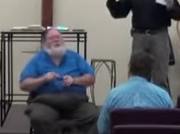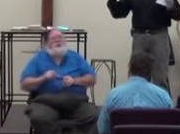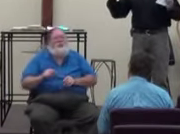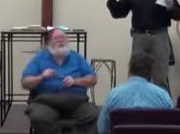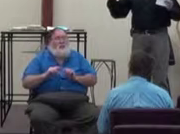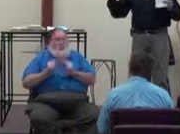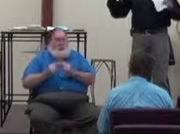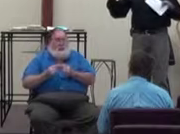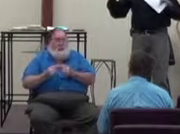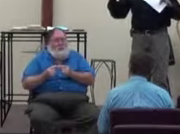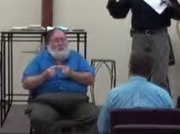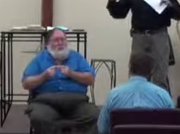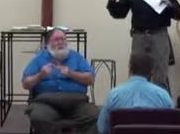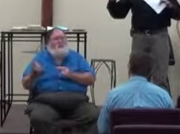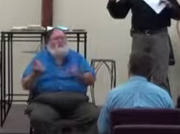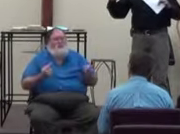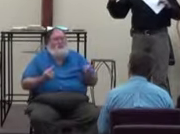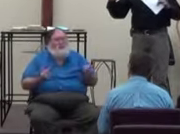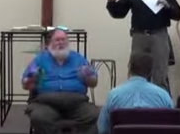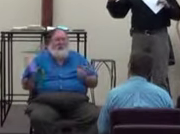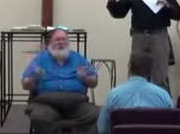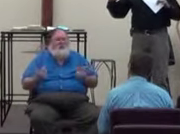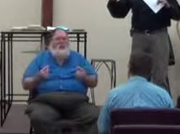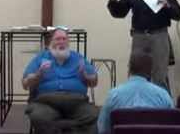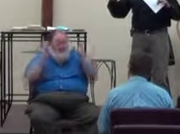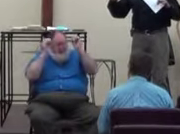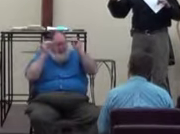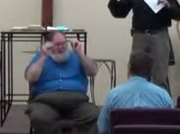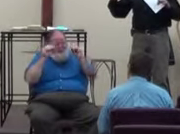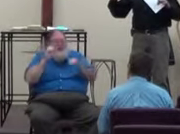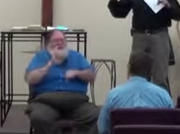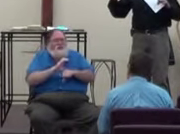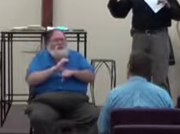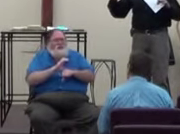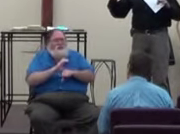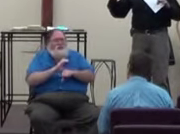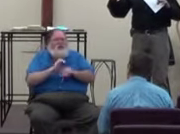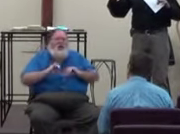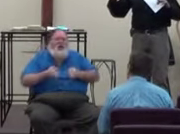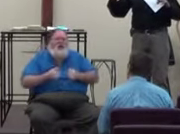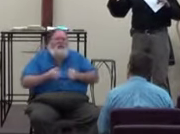teach churches and leadership and how to minister to cancer victims.